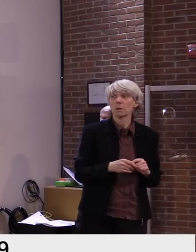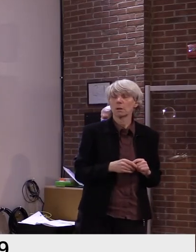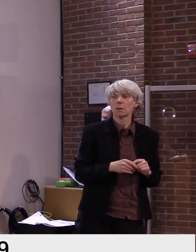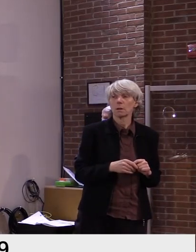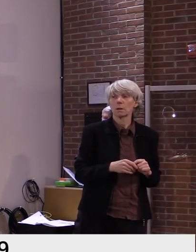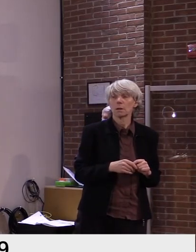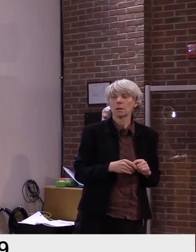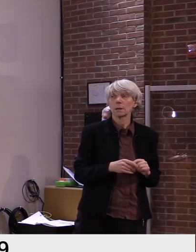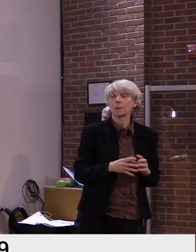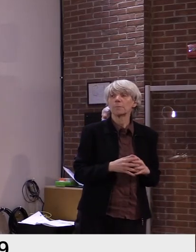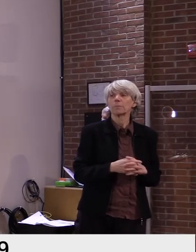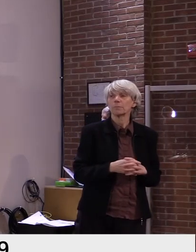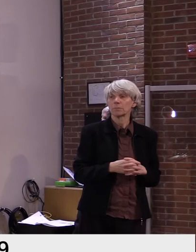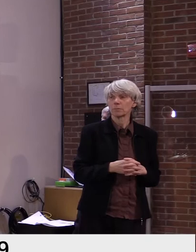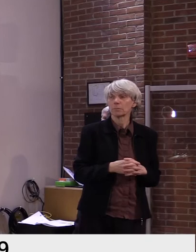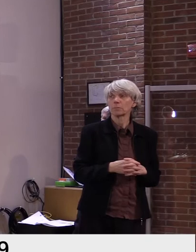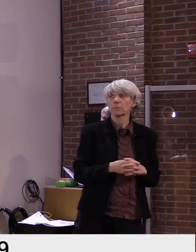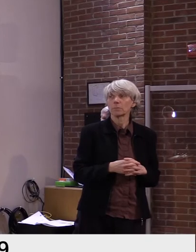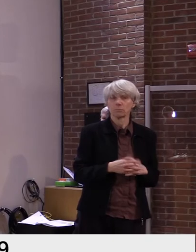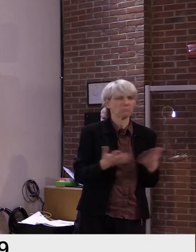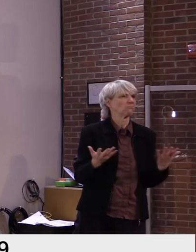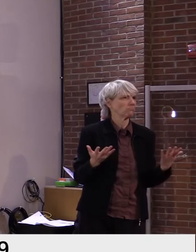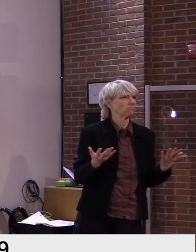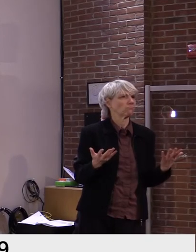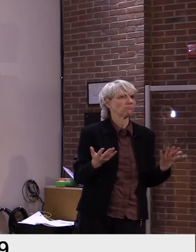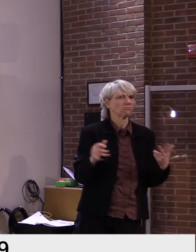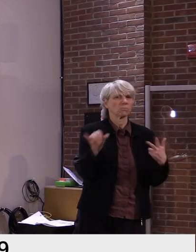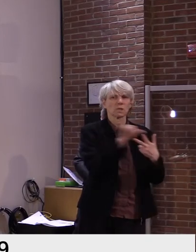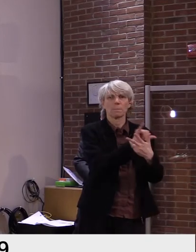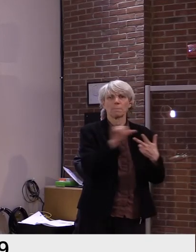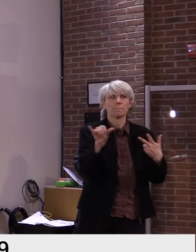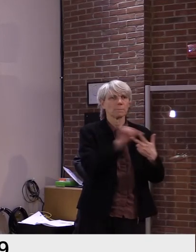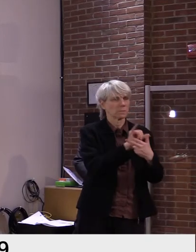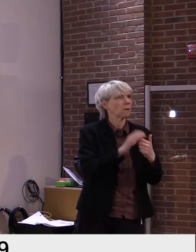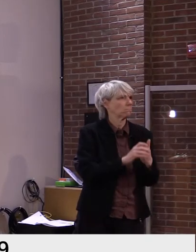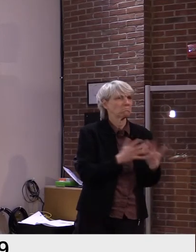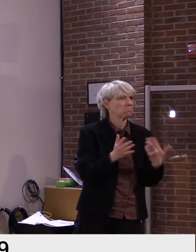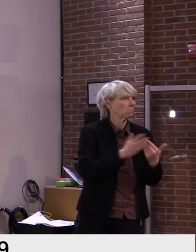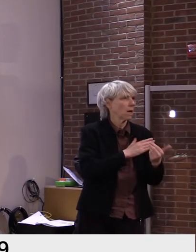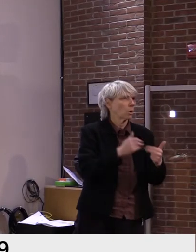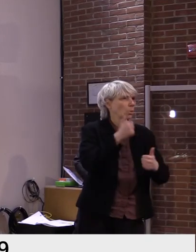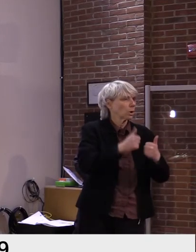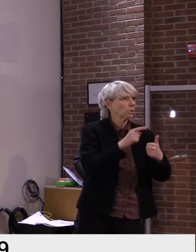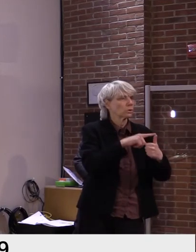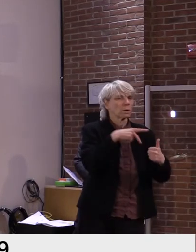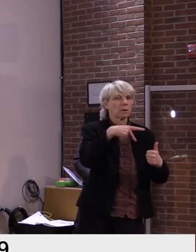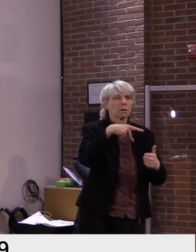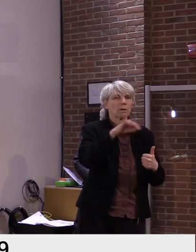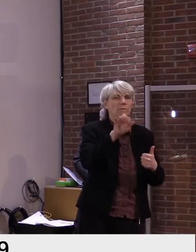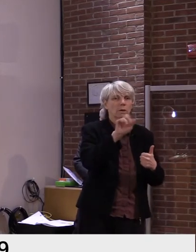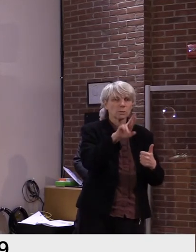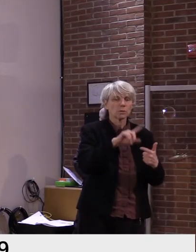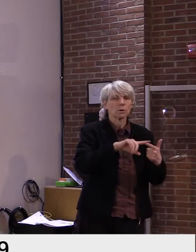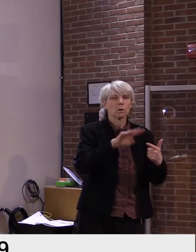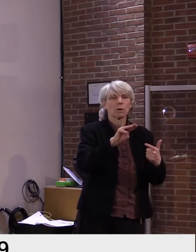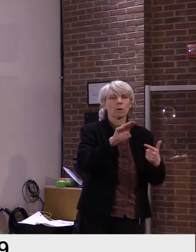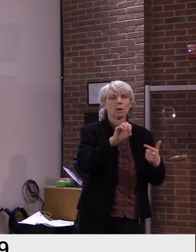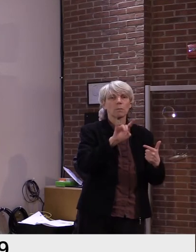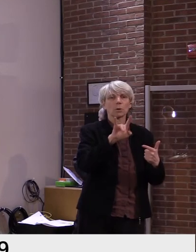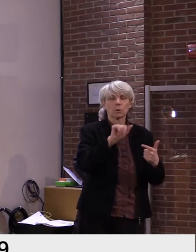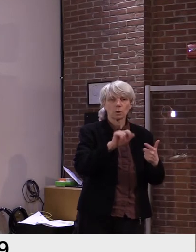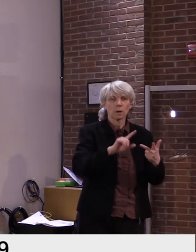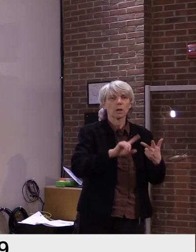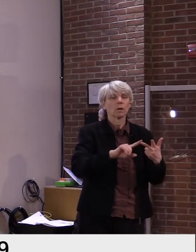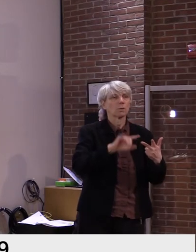So there should be no difference with regard to the guidance, whichever vaccine you received. Since it is a one